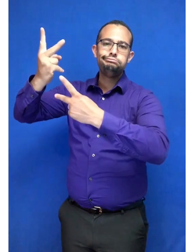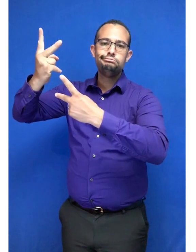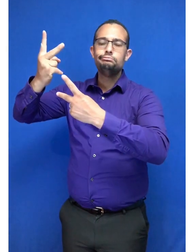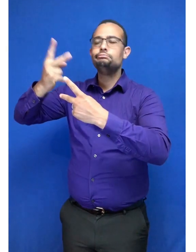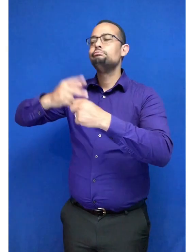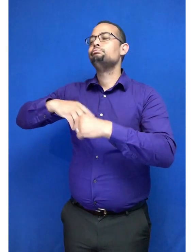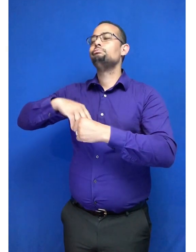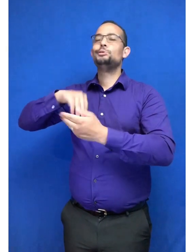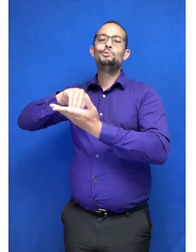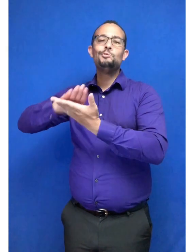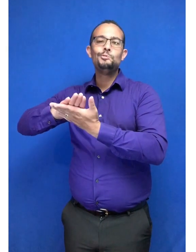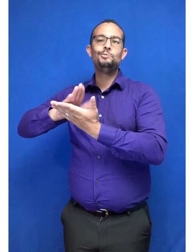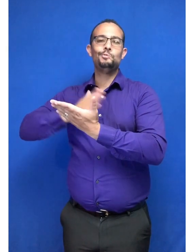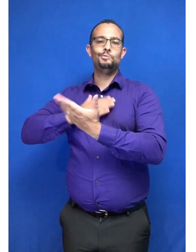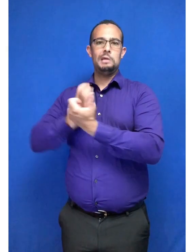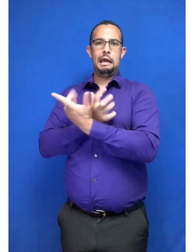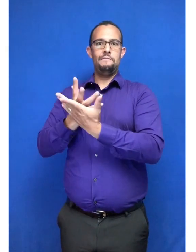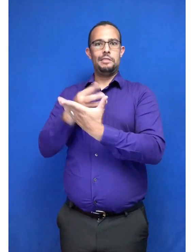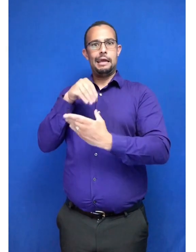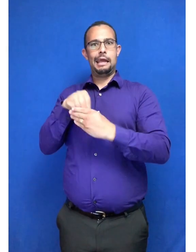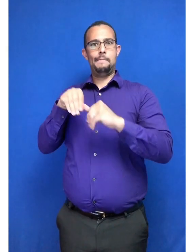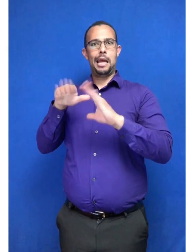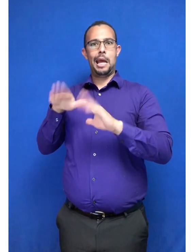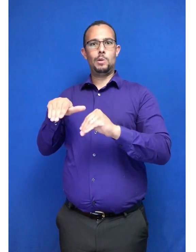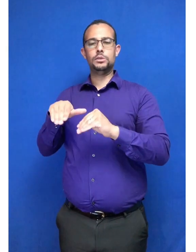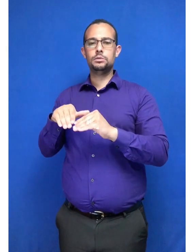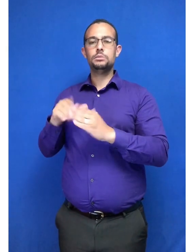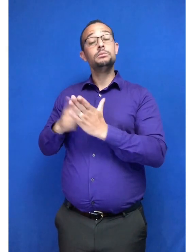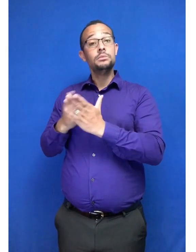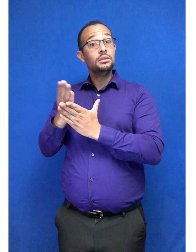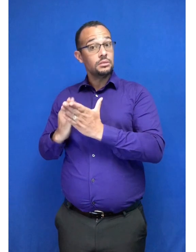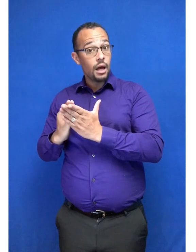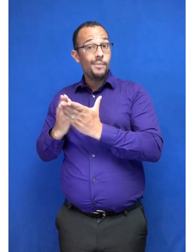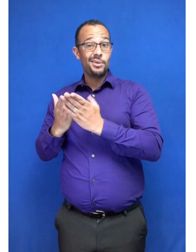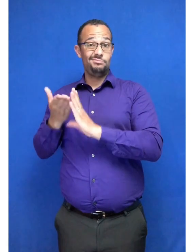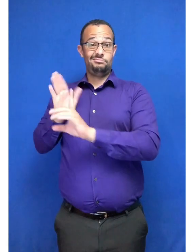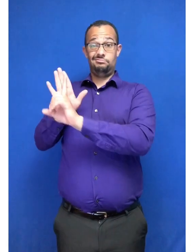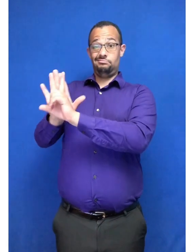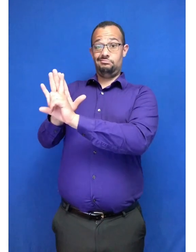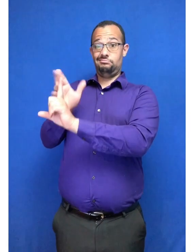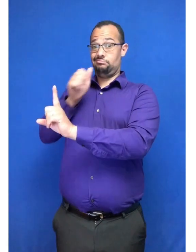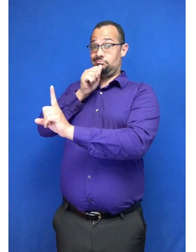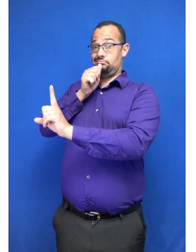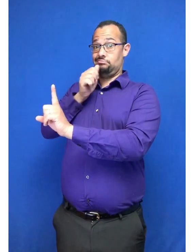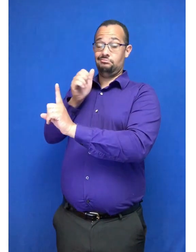it in a specific program that they use to catalog inventory of the home.